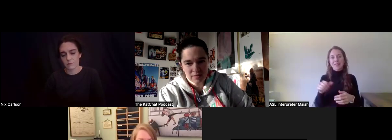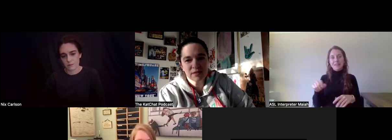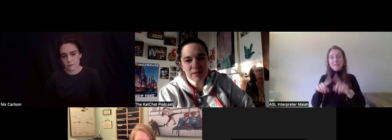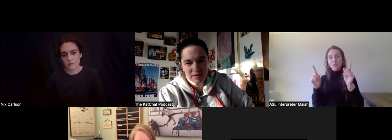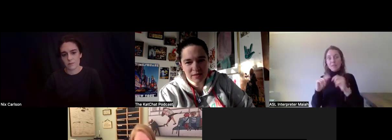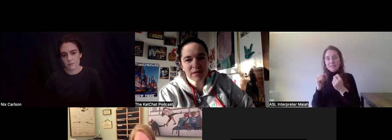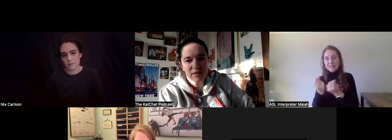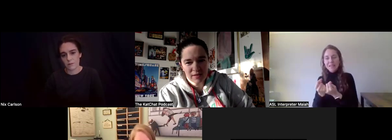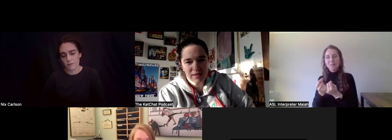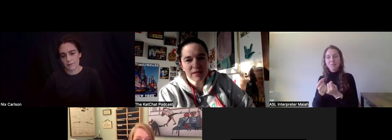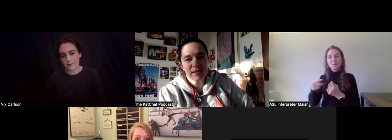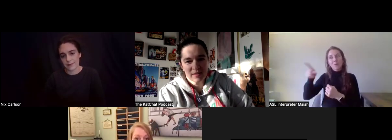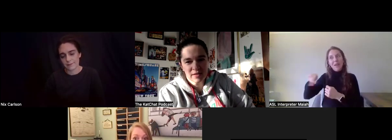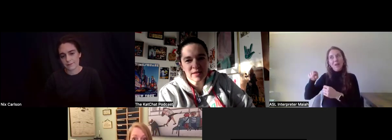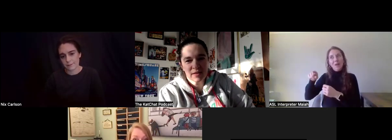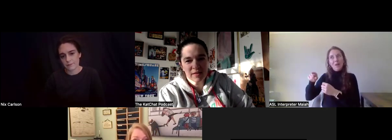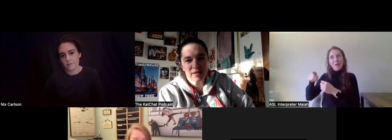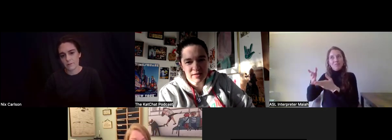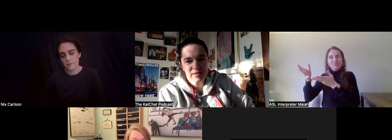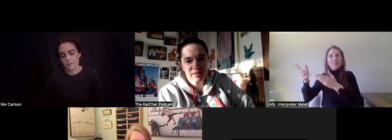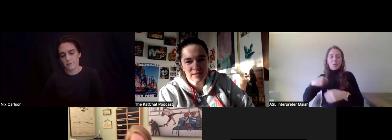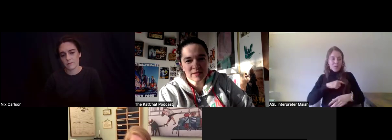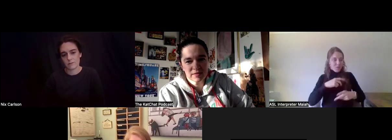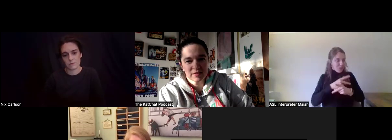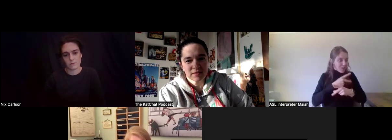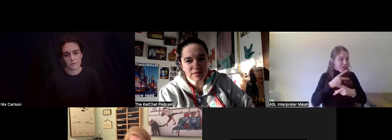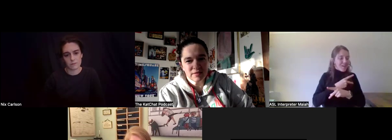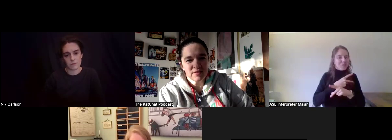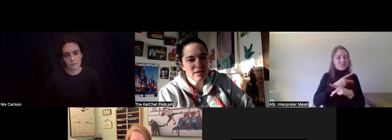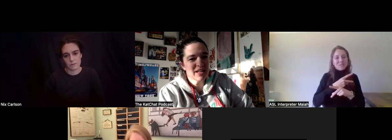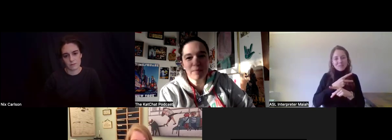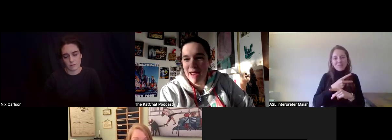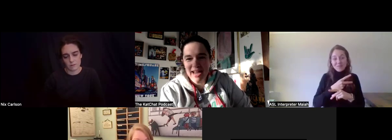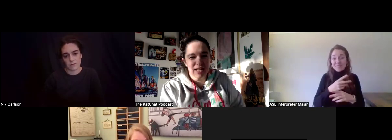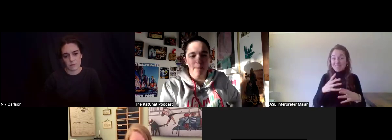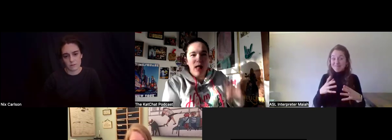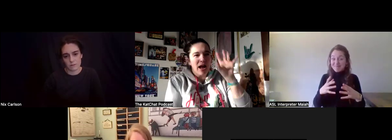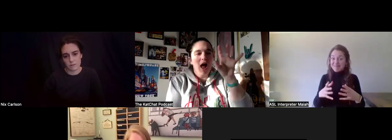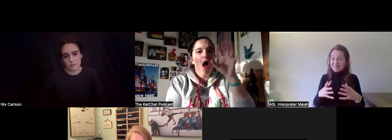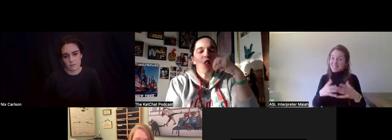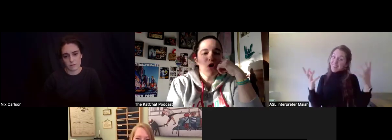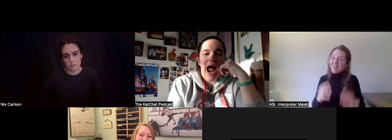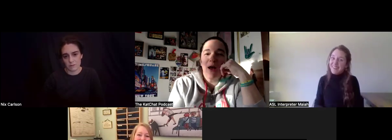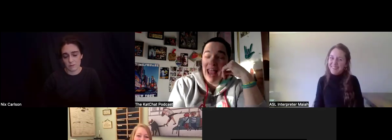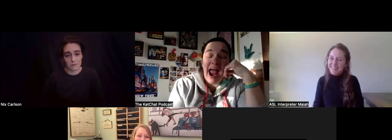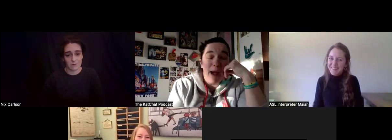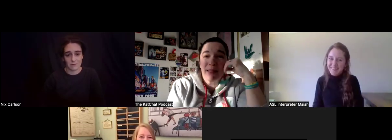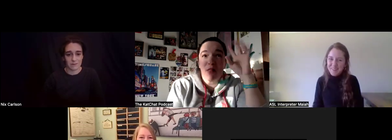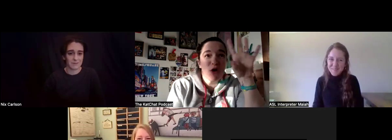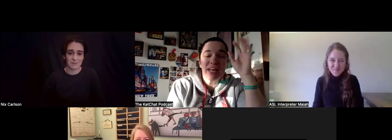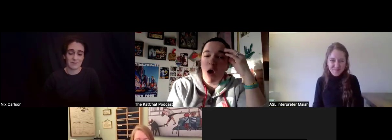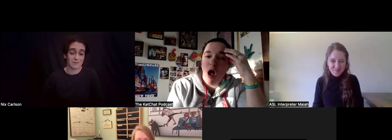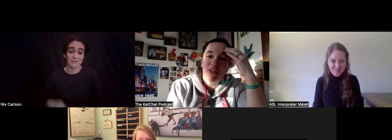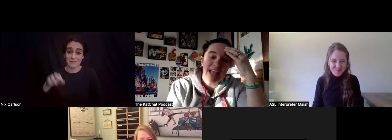We're doing all the logistics. And it's That's something. amazing. I mean, yeah,